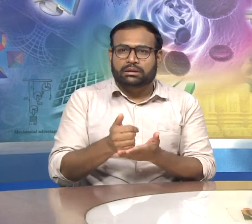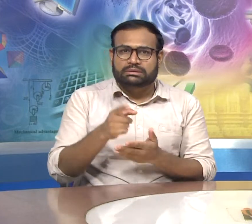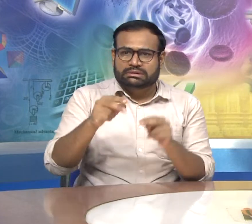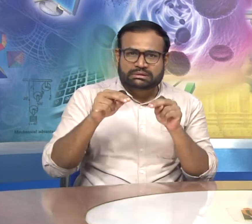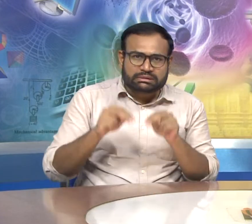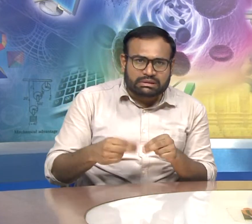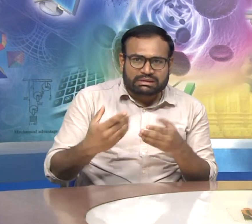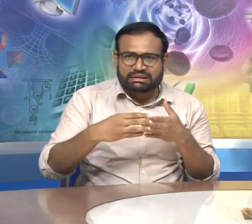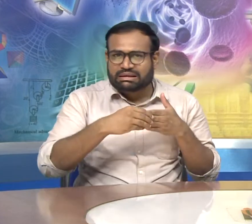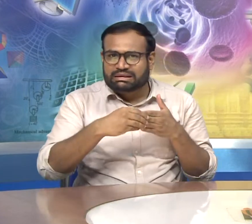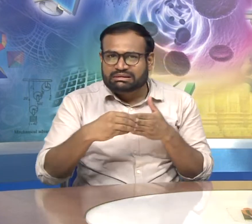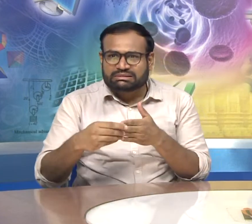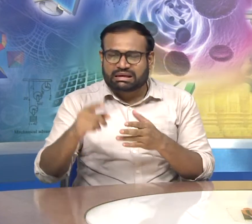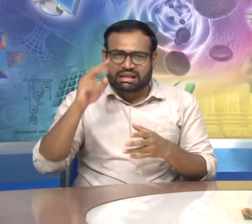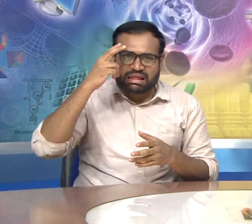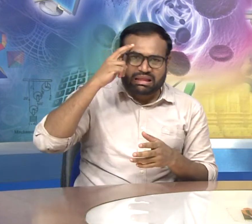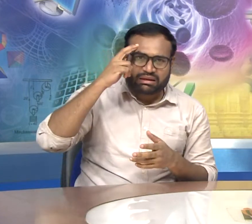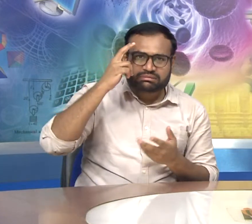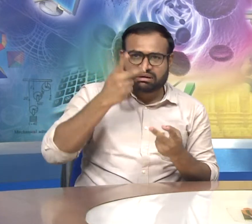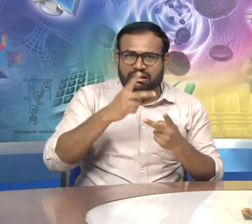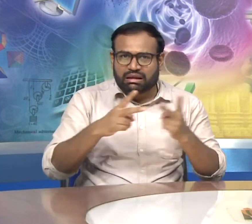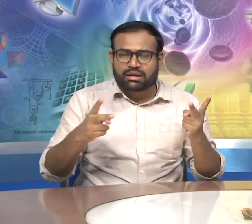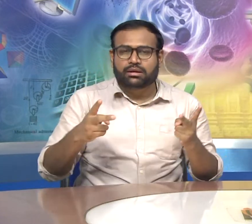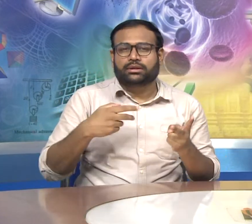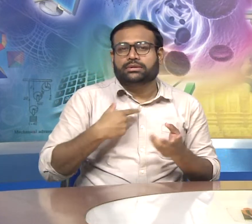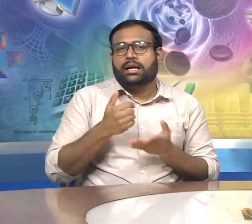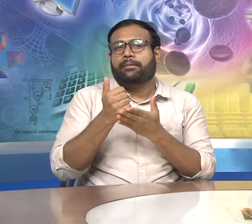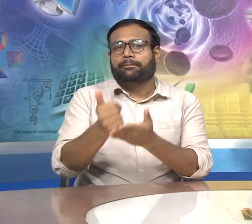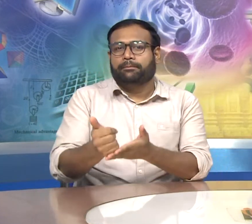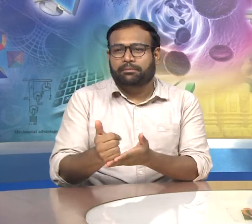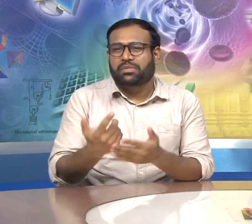Assistance. It means helping each other or supporting.